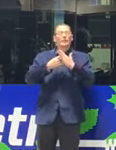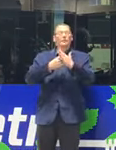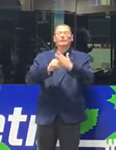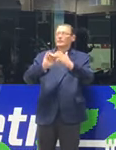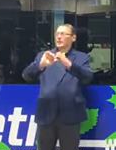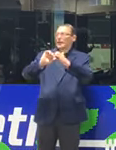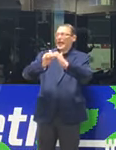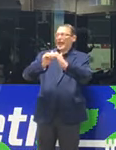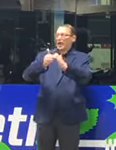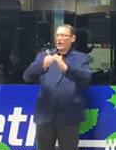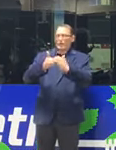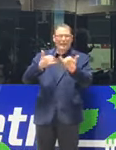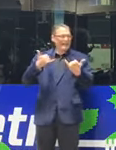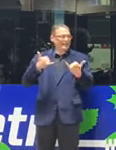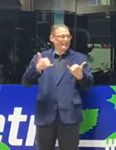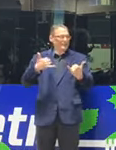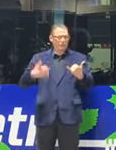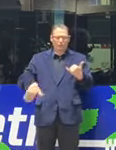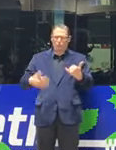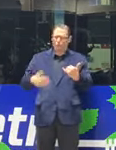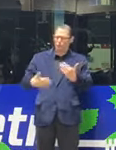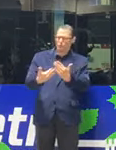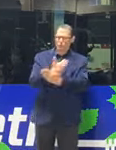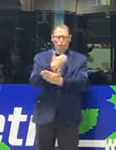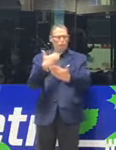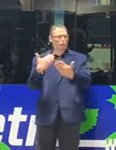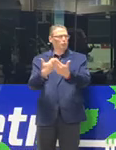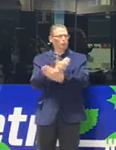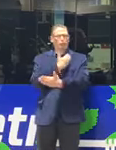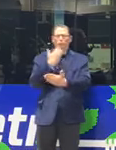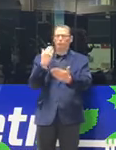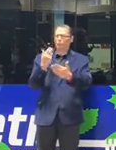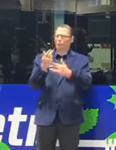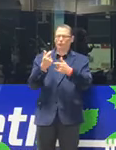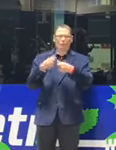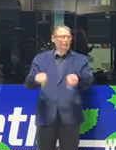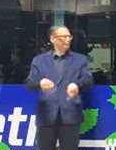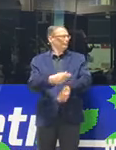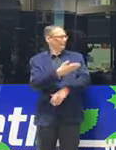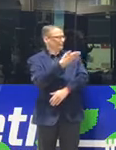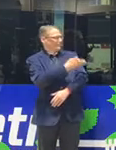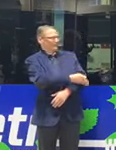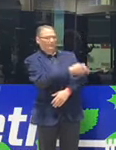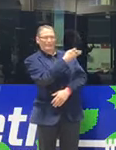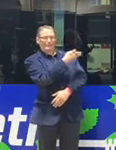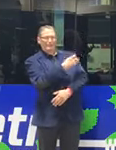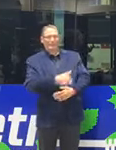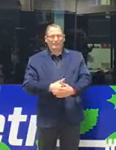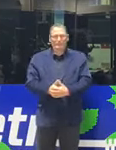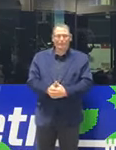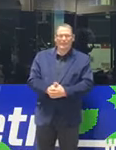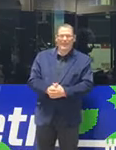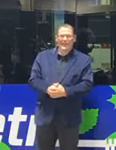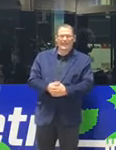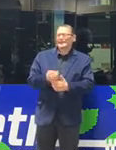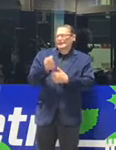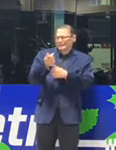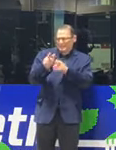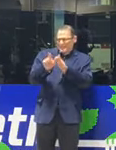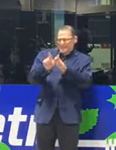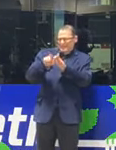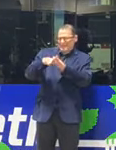talking about this transformative investment that you see right behind me here. And a little bit